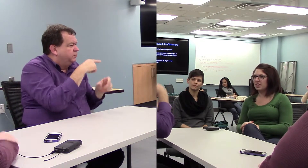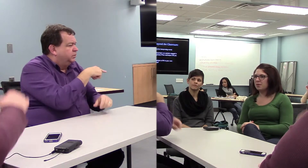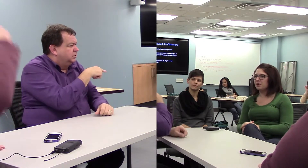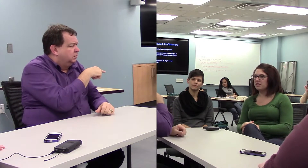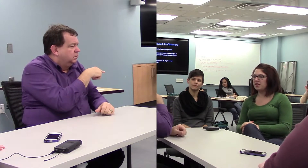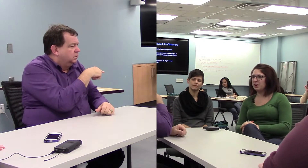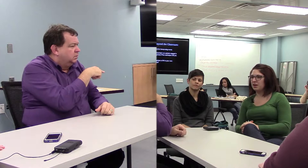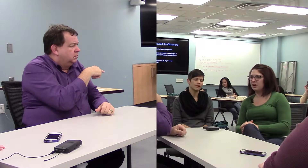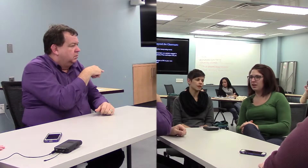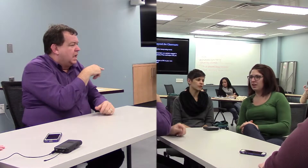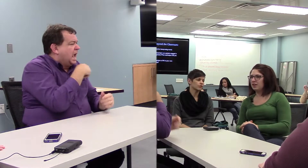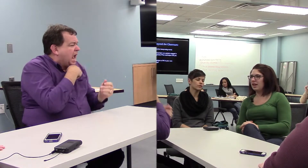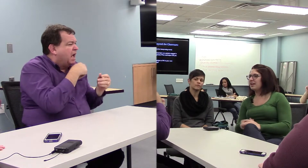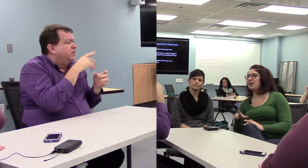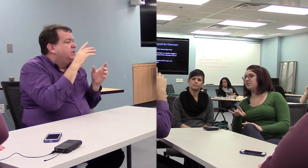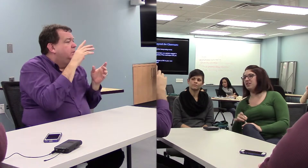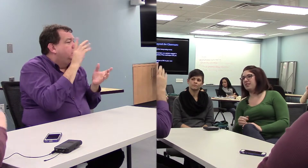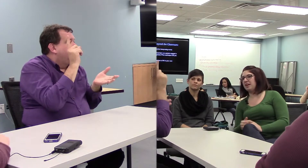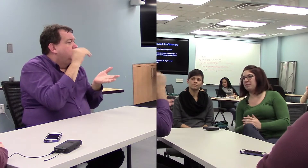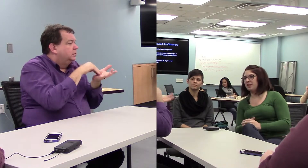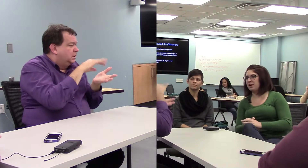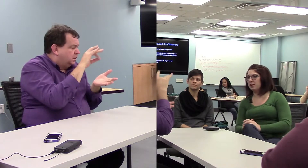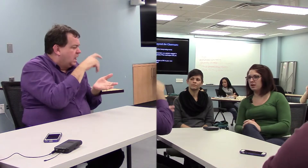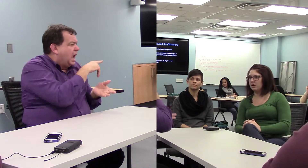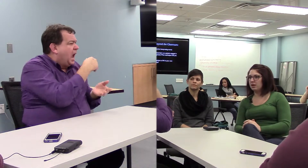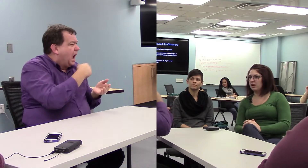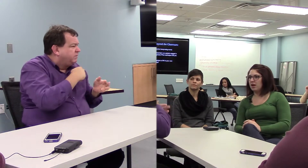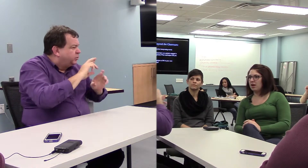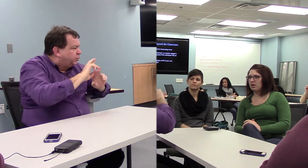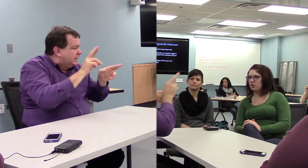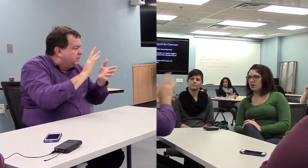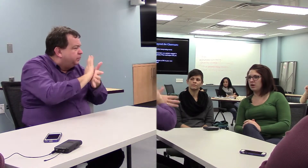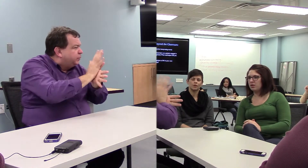camera there, $800 camera there.